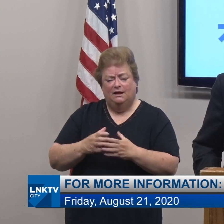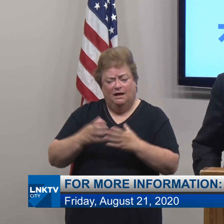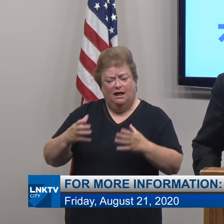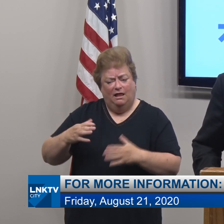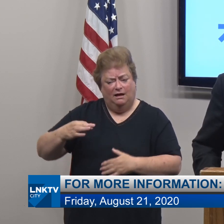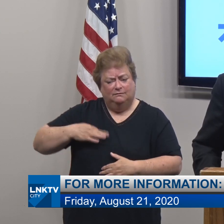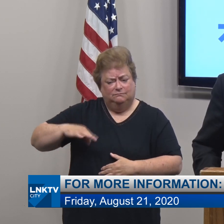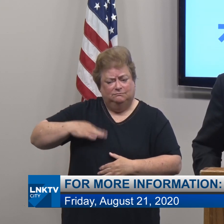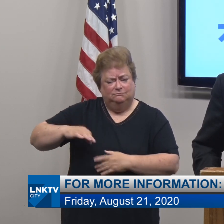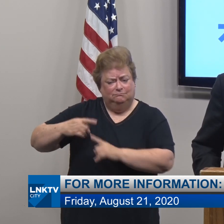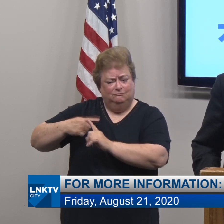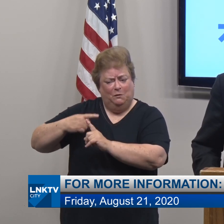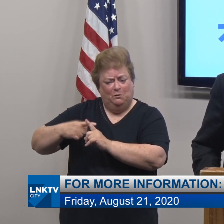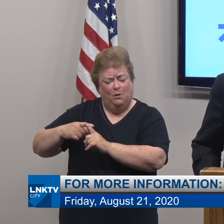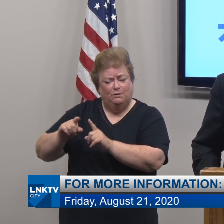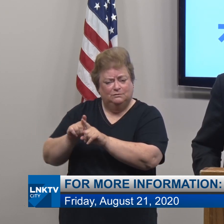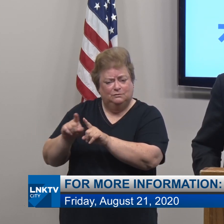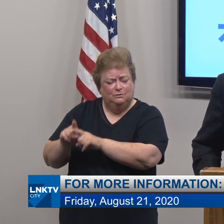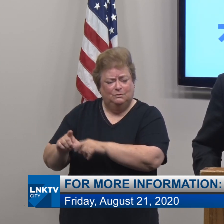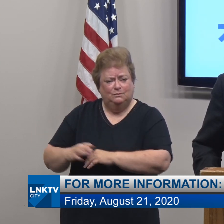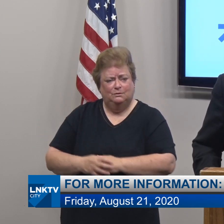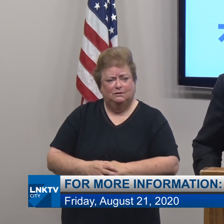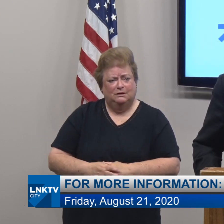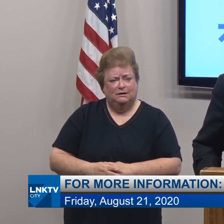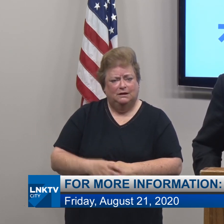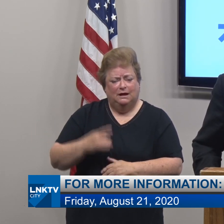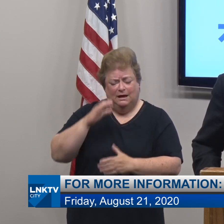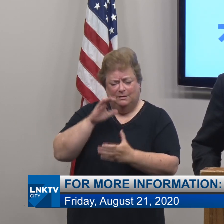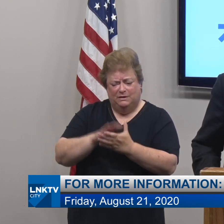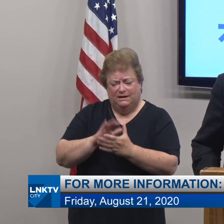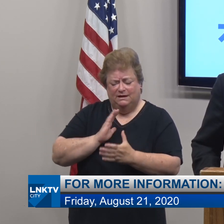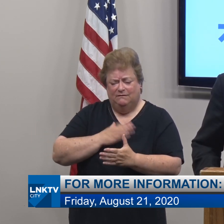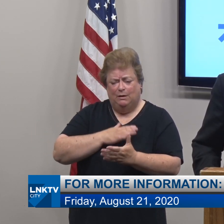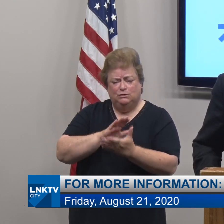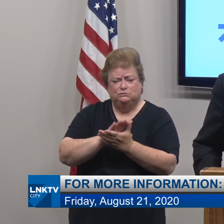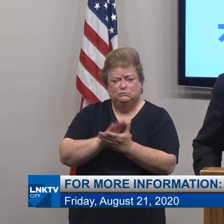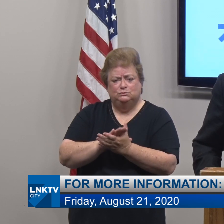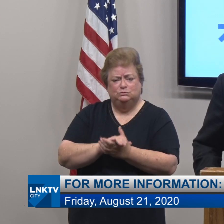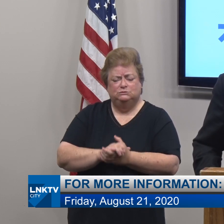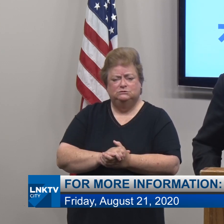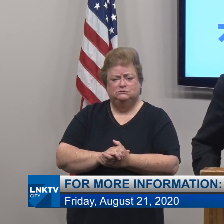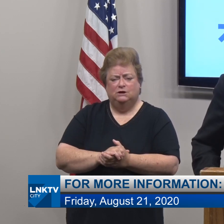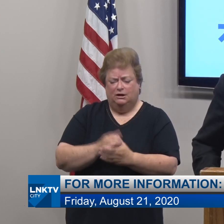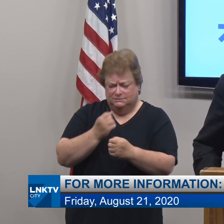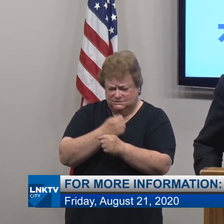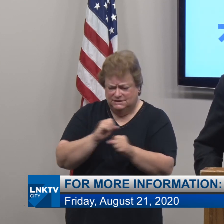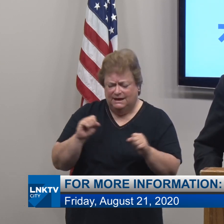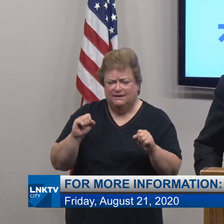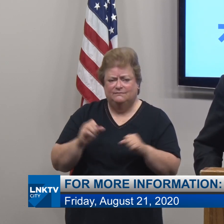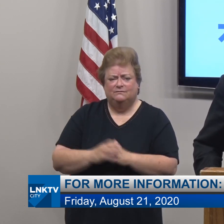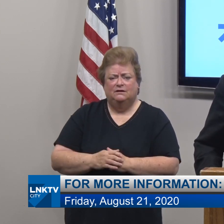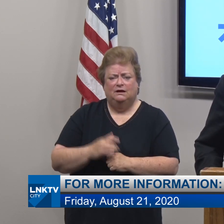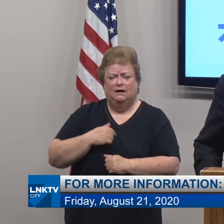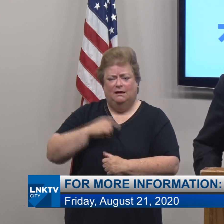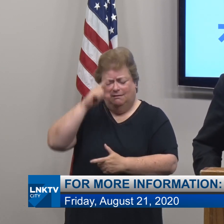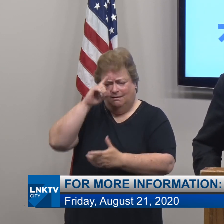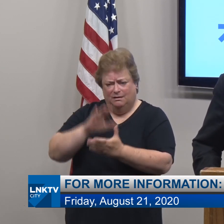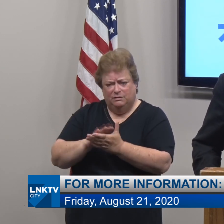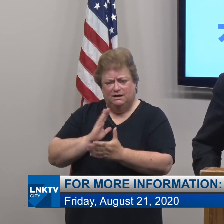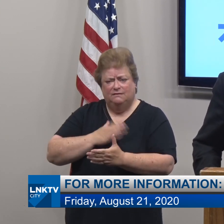well. We, I believe our schools are safe. I believe that our schools